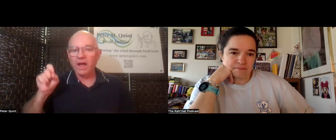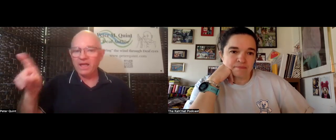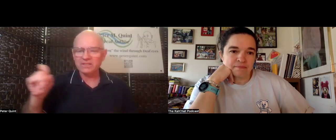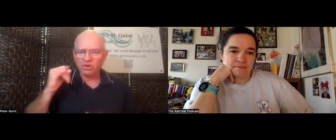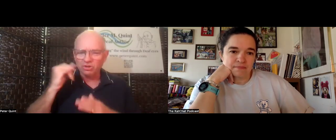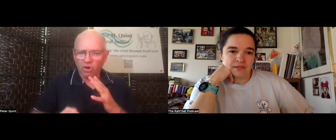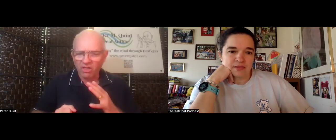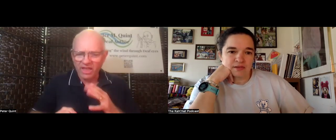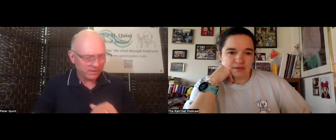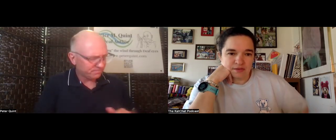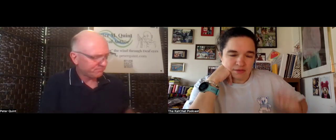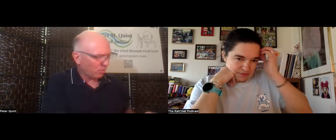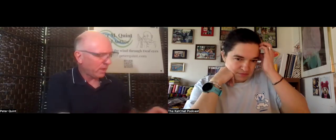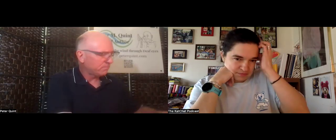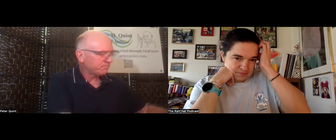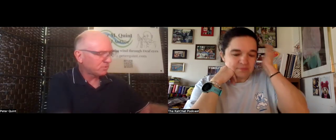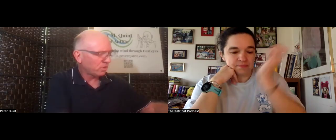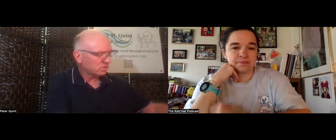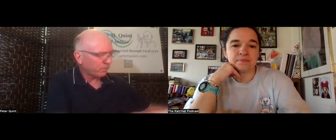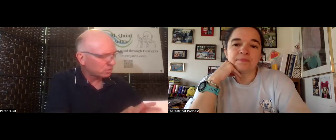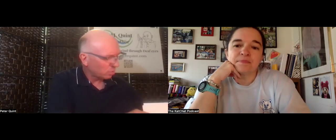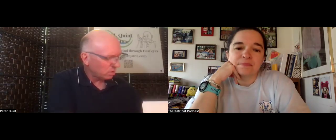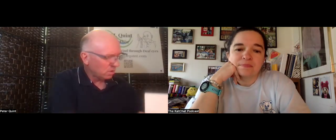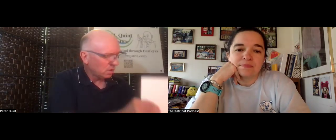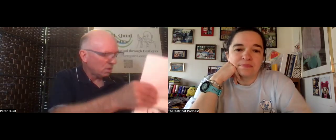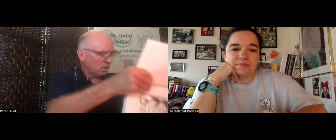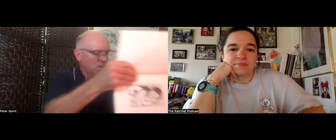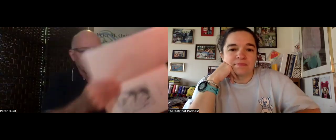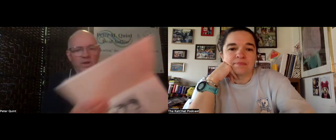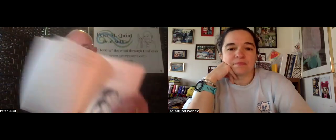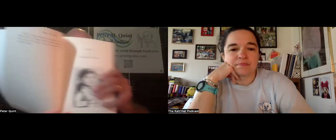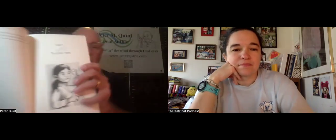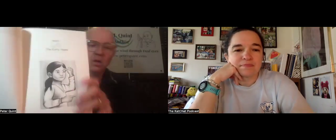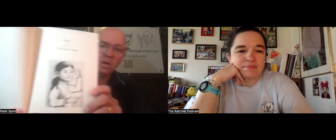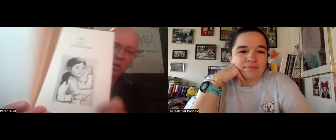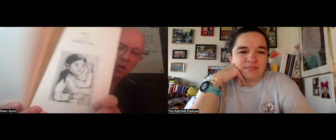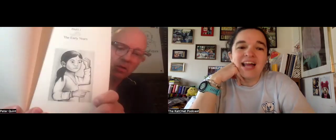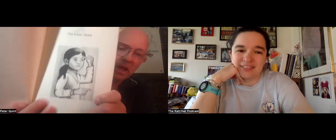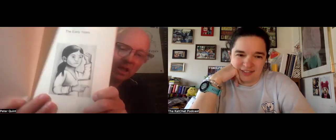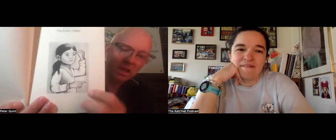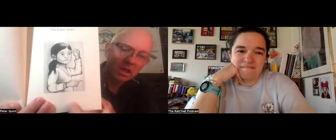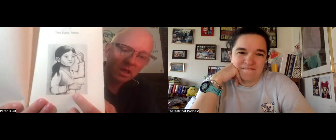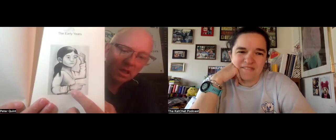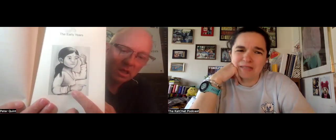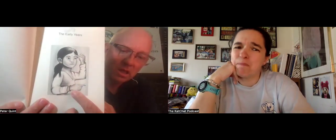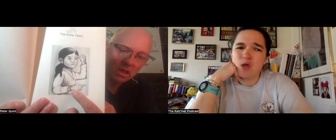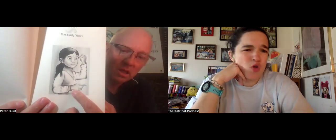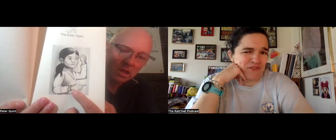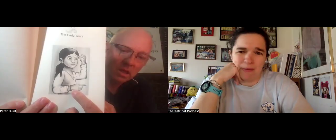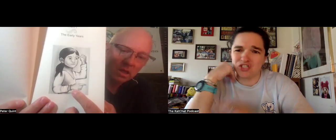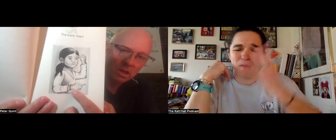so I asked her to draw that. Okay, so here's the Hmm. first one right here. Yeah, Okay,